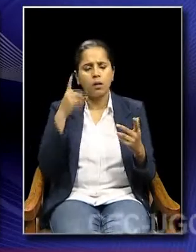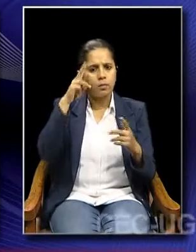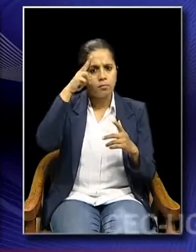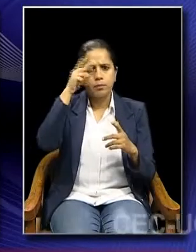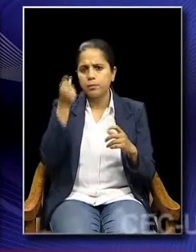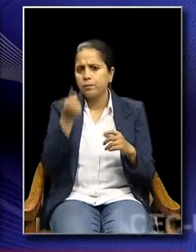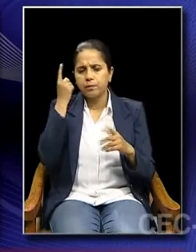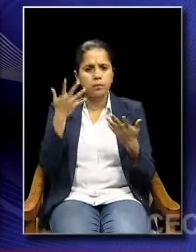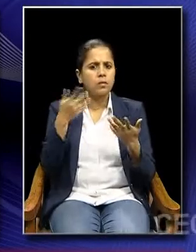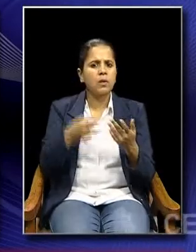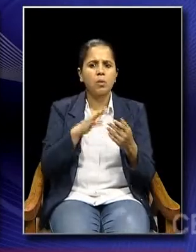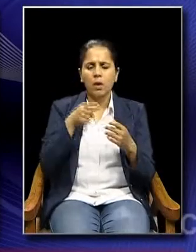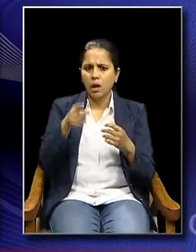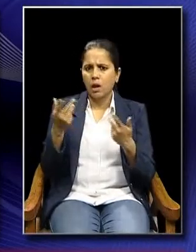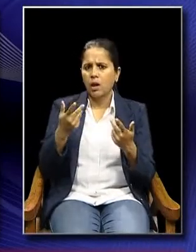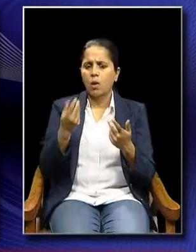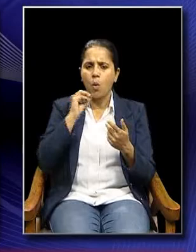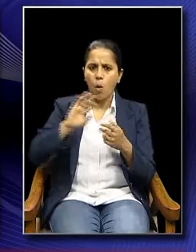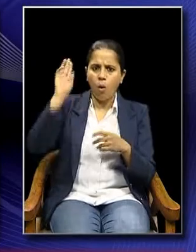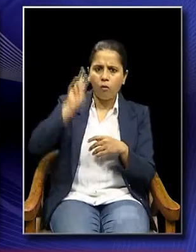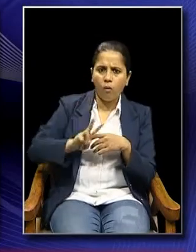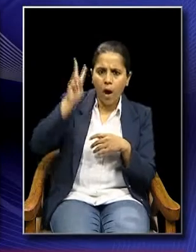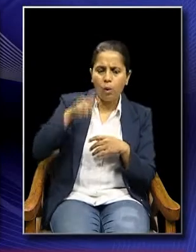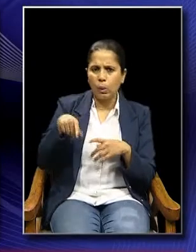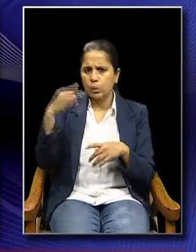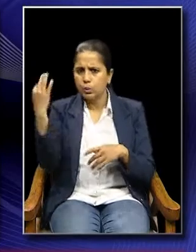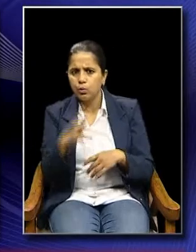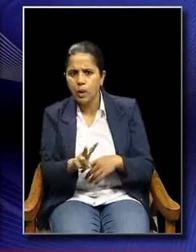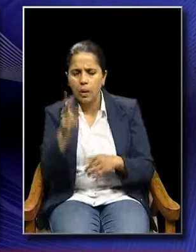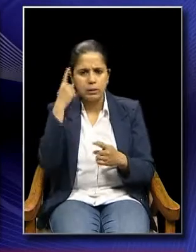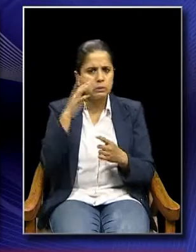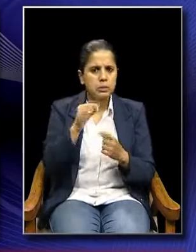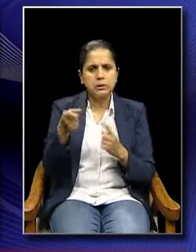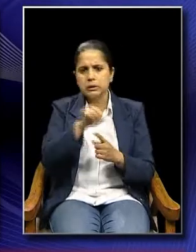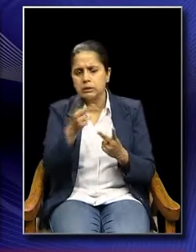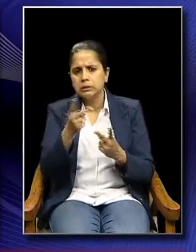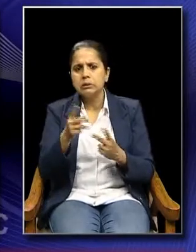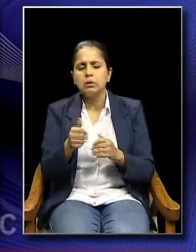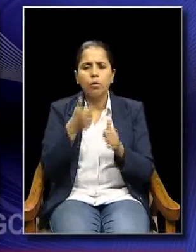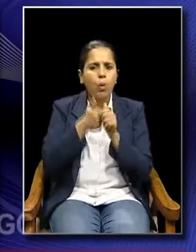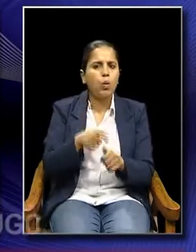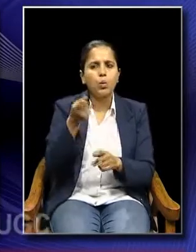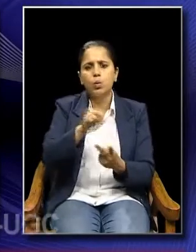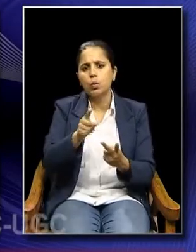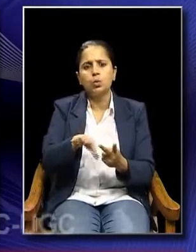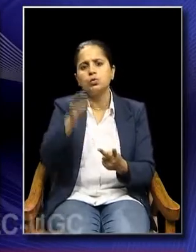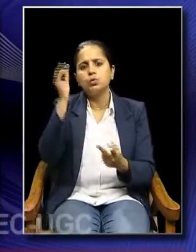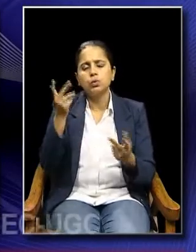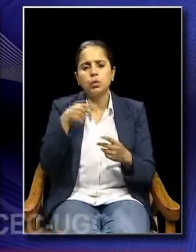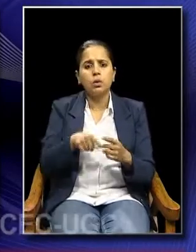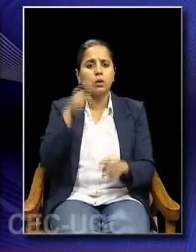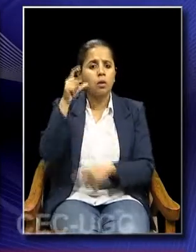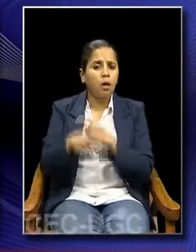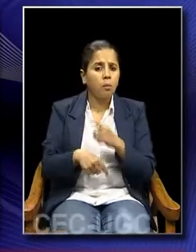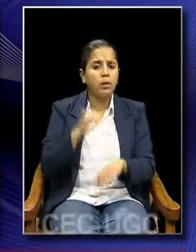context of the modern and the traditional values, that which kind of values were to be in a way followed. Industrialization